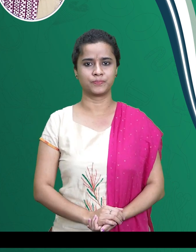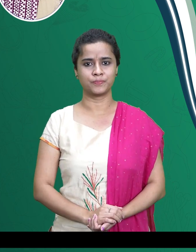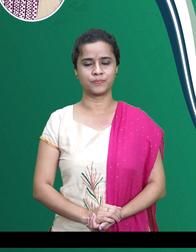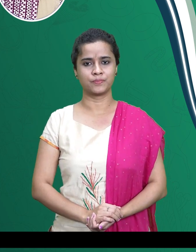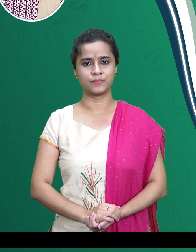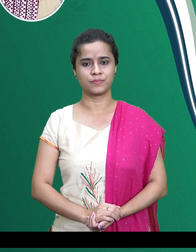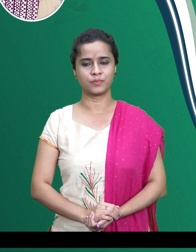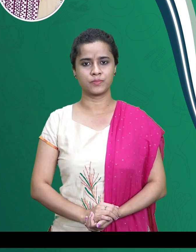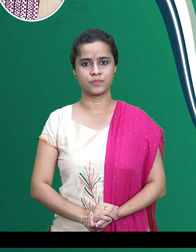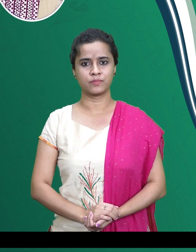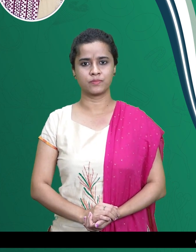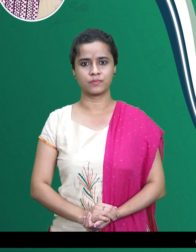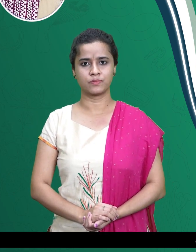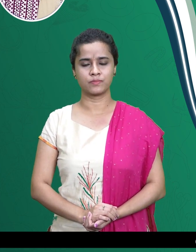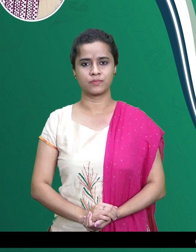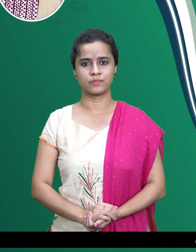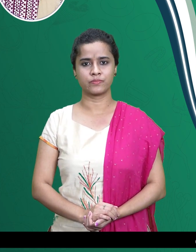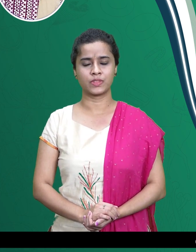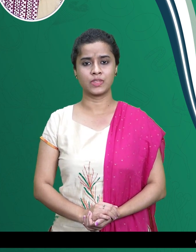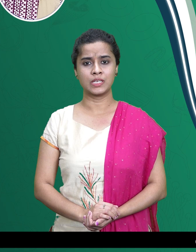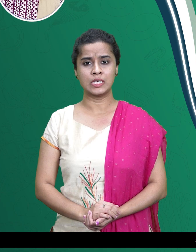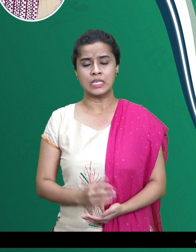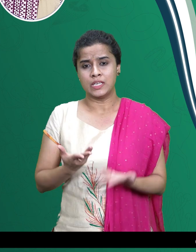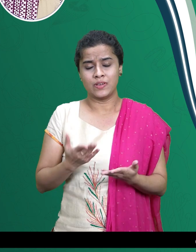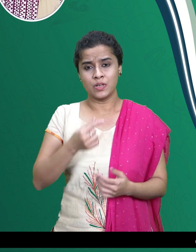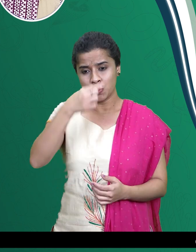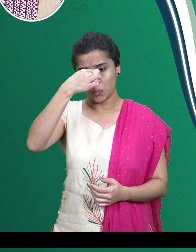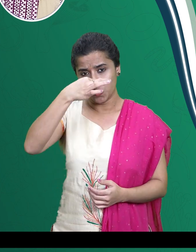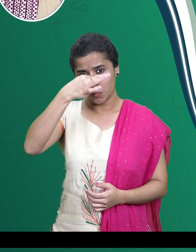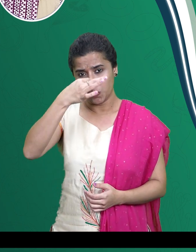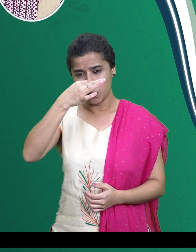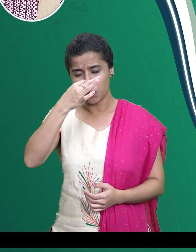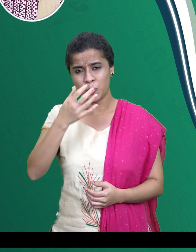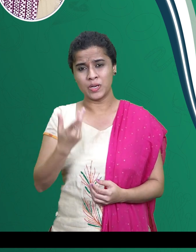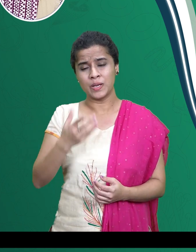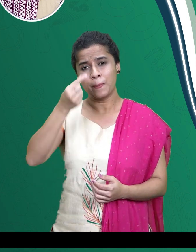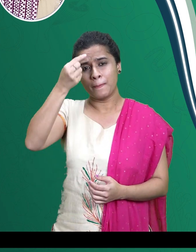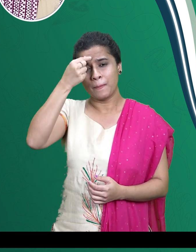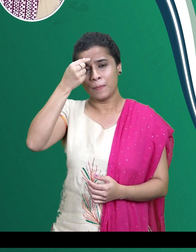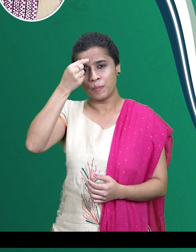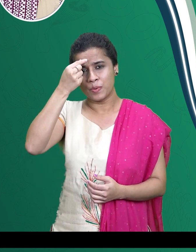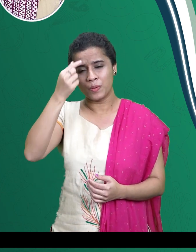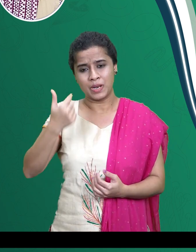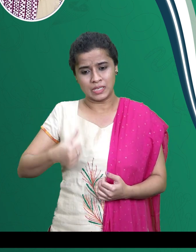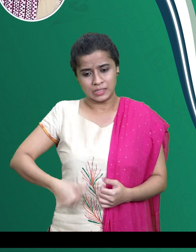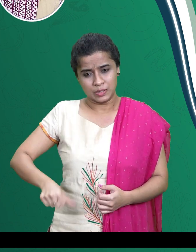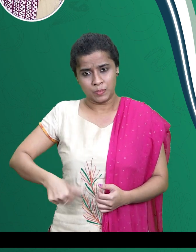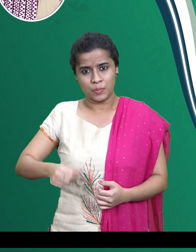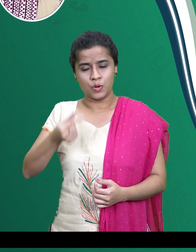Instead, even a common cold can become pneumonia.